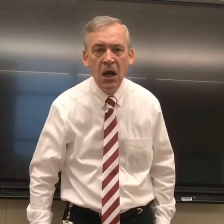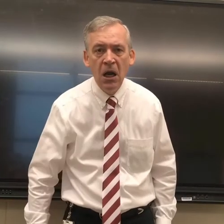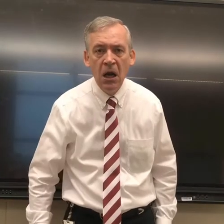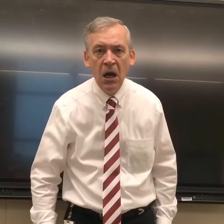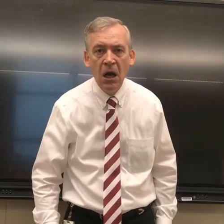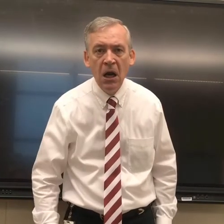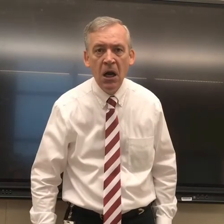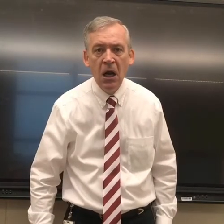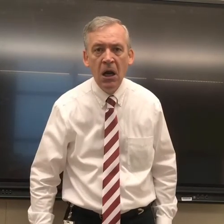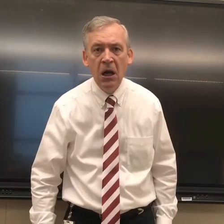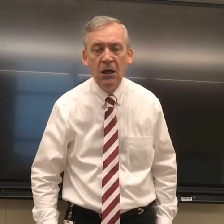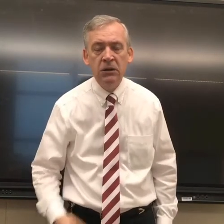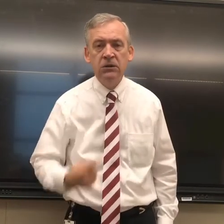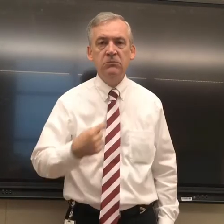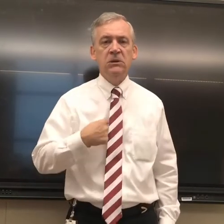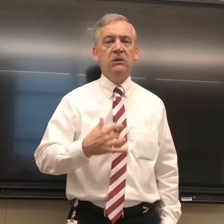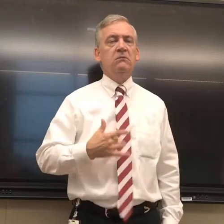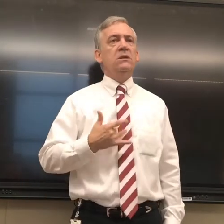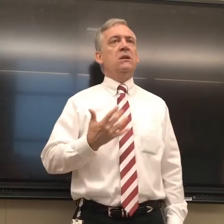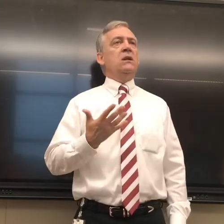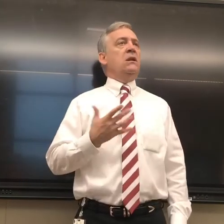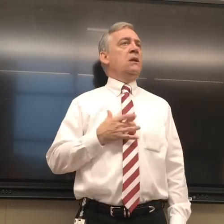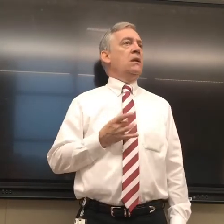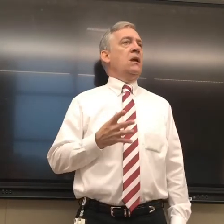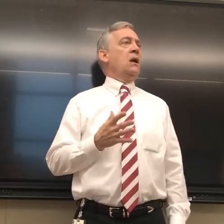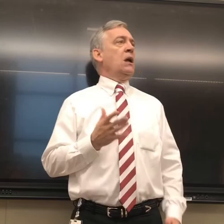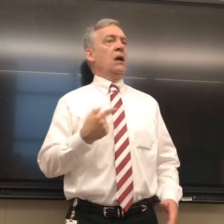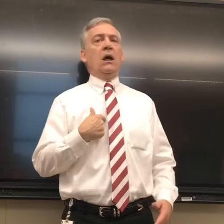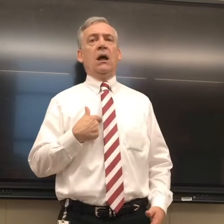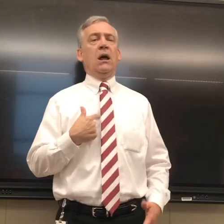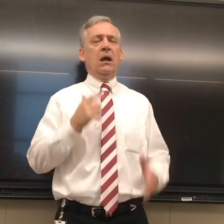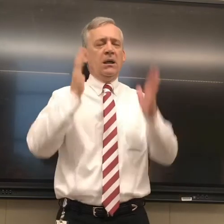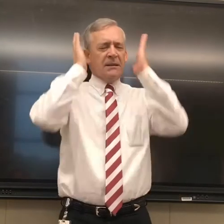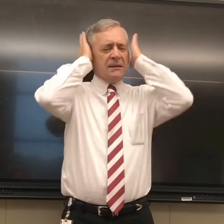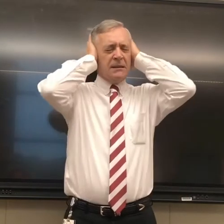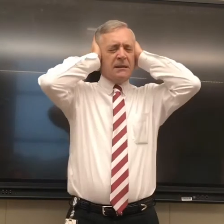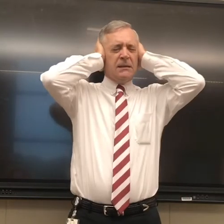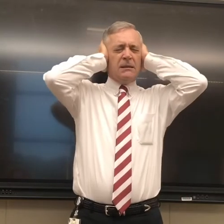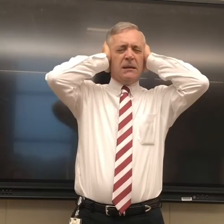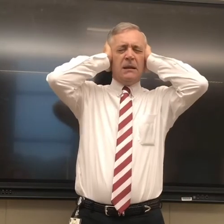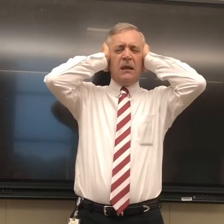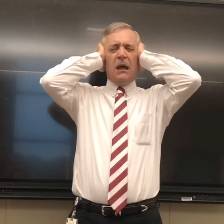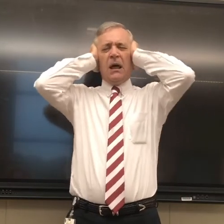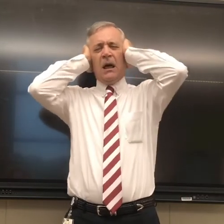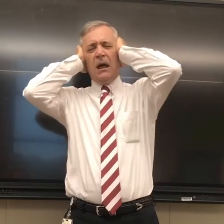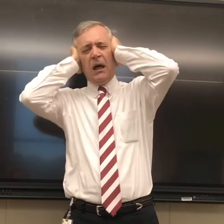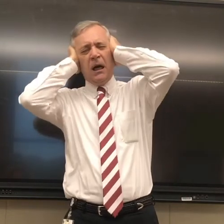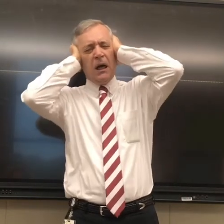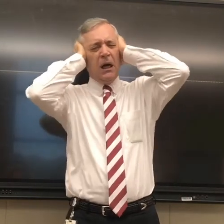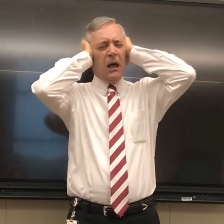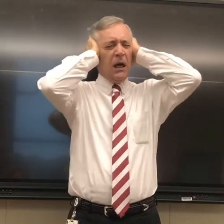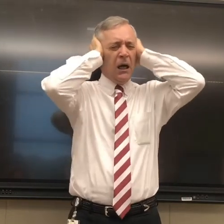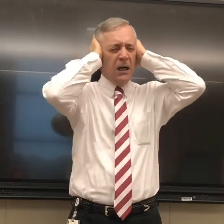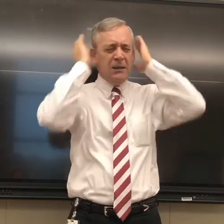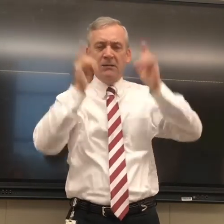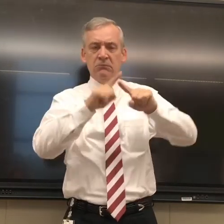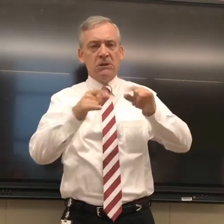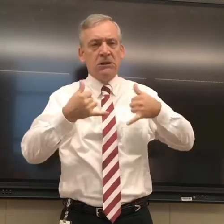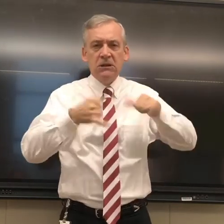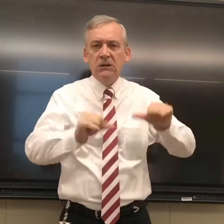I covered my ears with my hands, but could not cut off the sound of my father's harsh, painful,